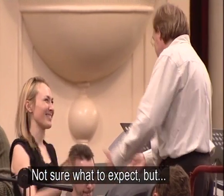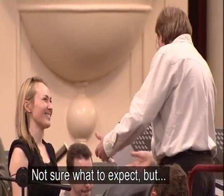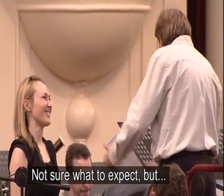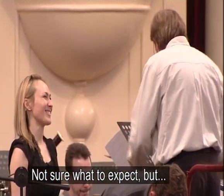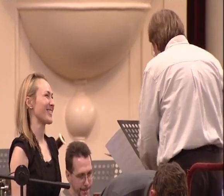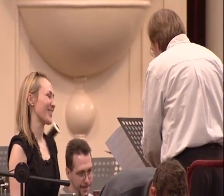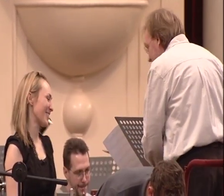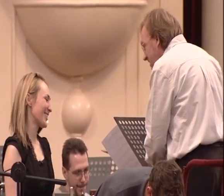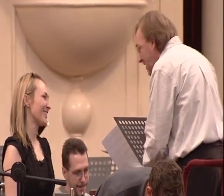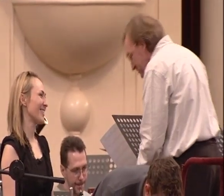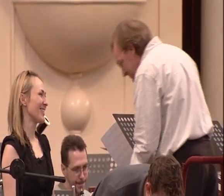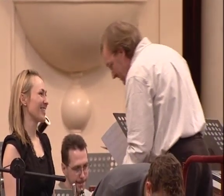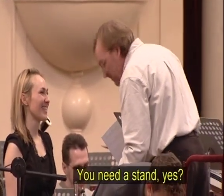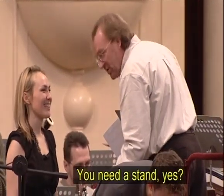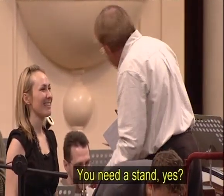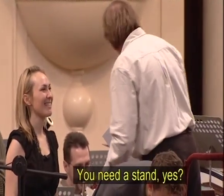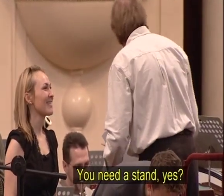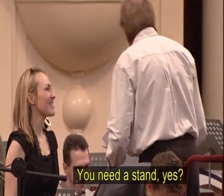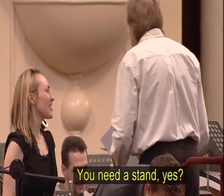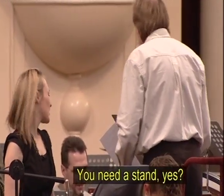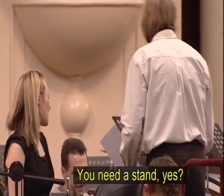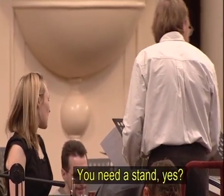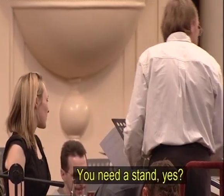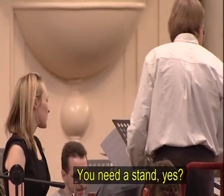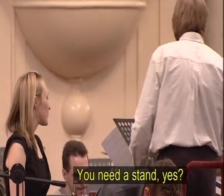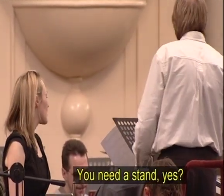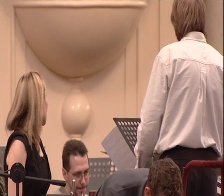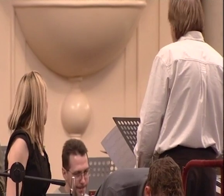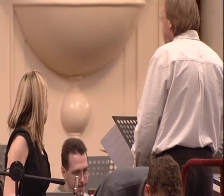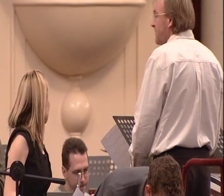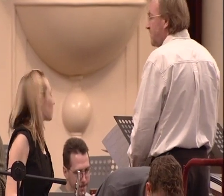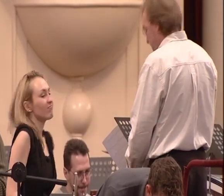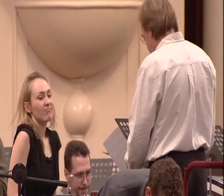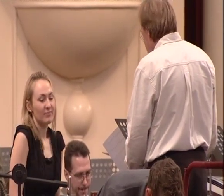but go on. You need a stand, yeah? Yeah.